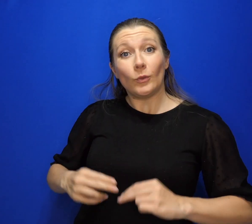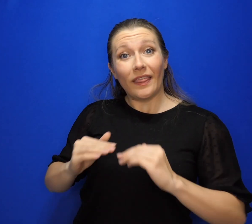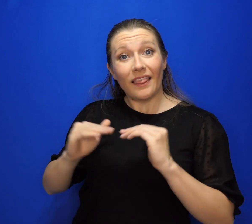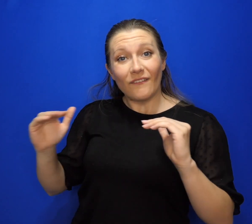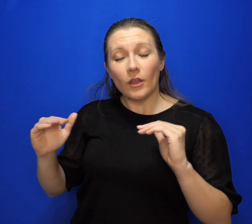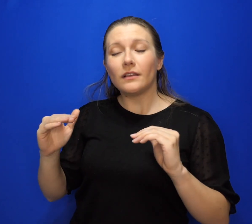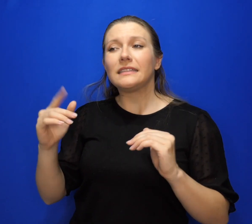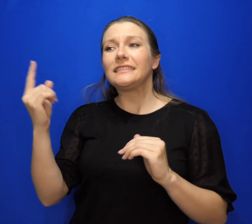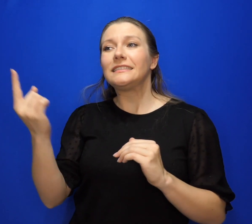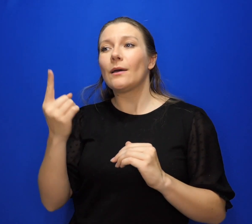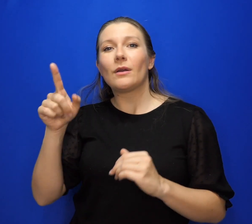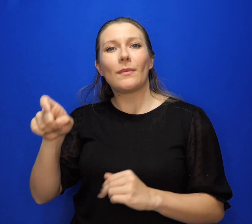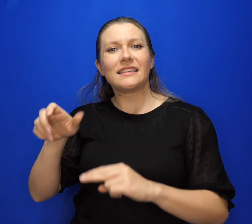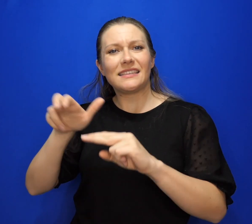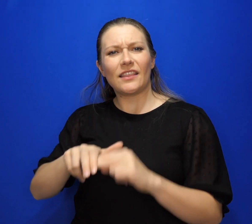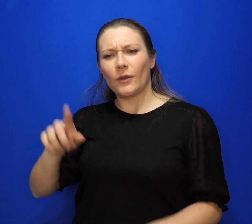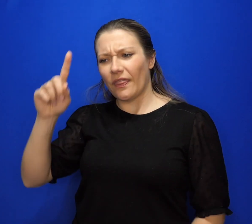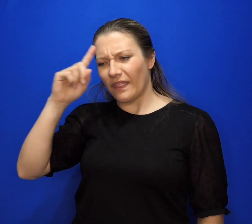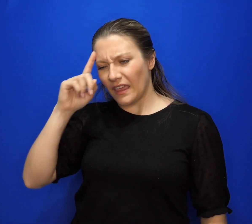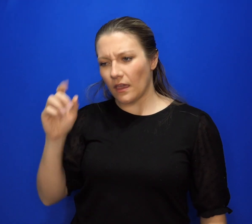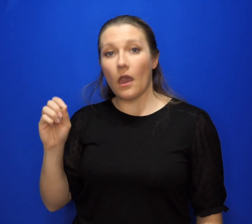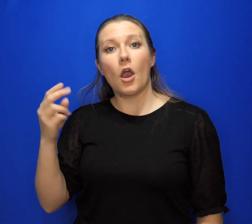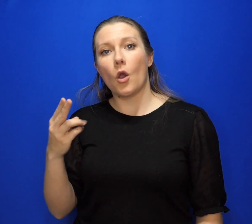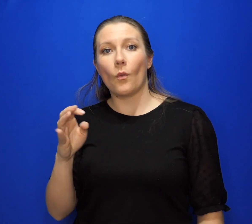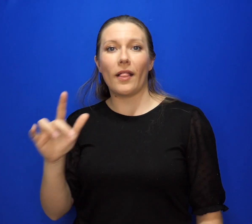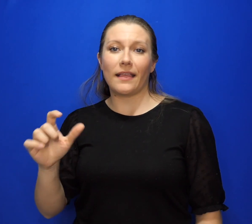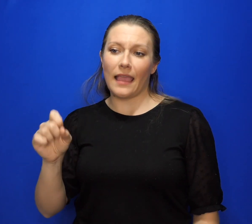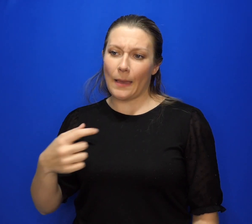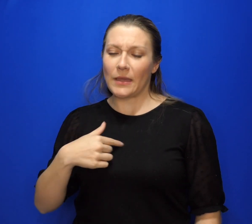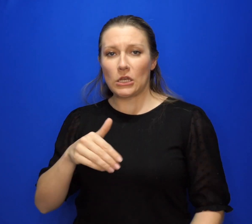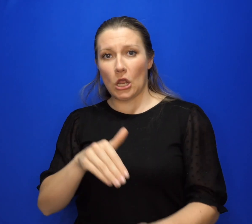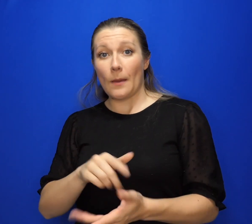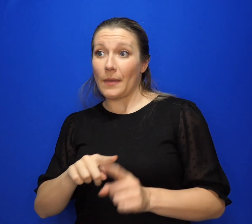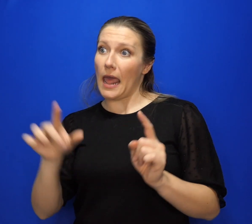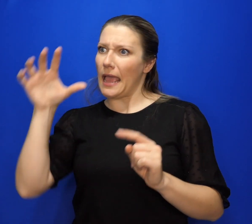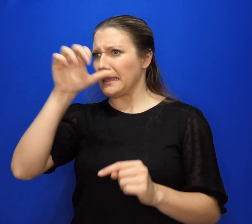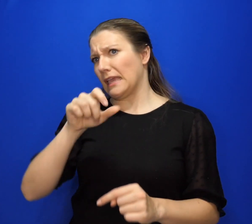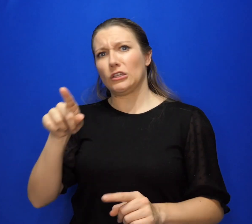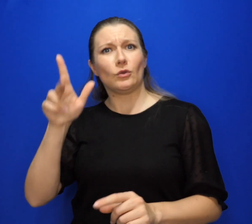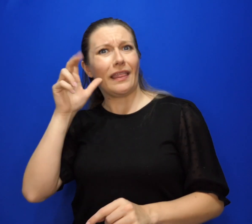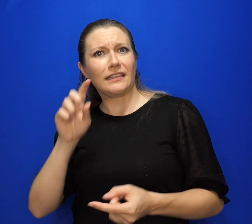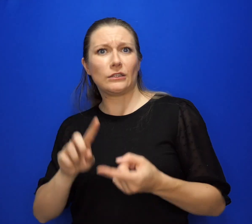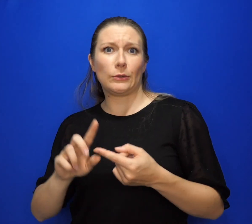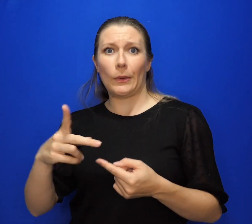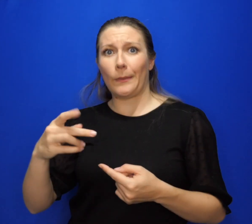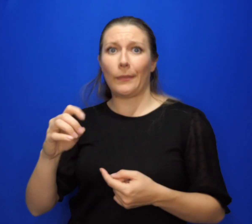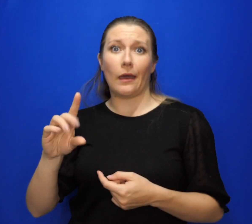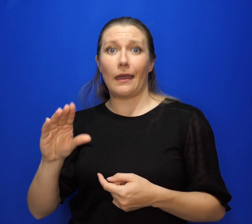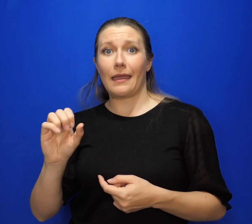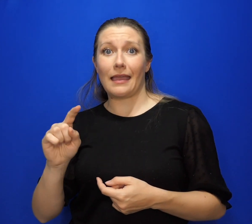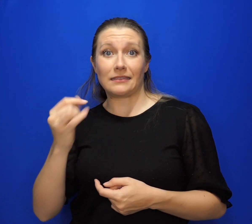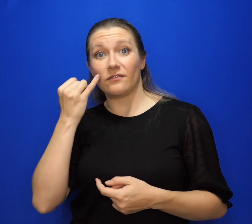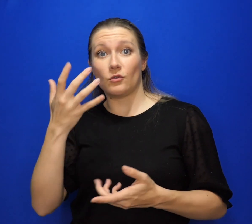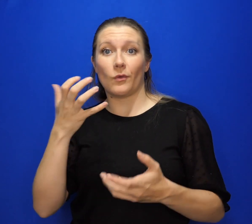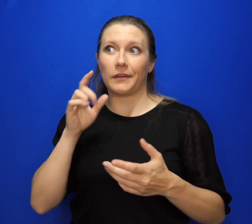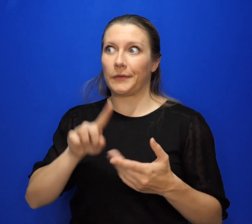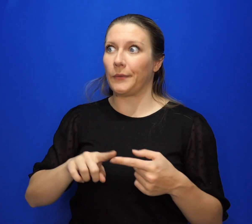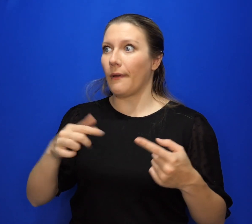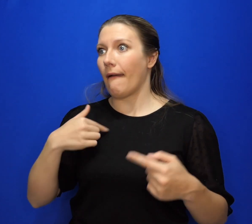think, oh, well, yeah, I'm a doctor, but I guess you could listen to a podcast if you wanted to. Like, I think a podcast is the new Dr. Google